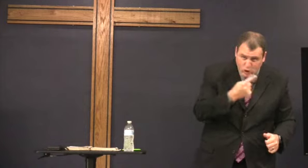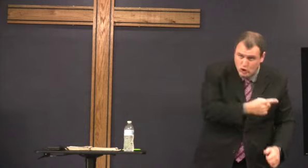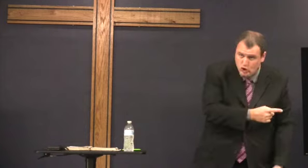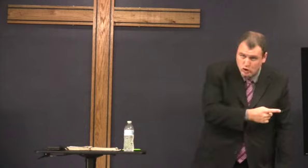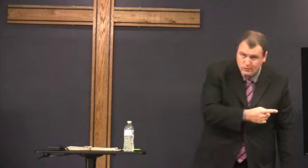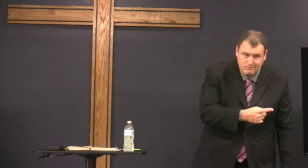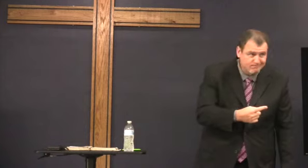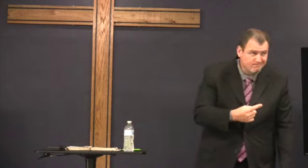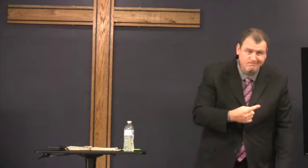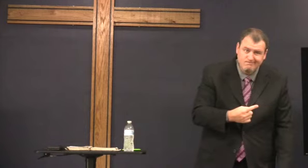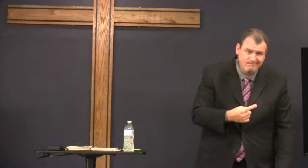And I feel for her.